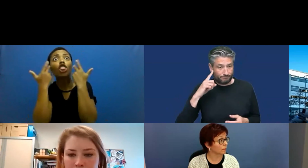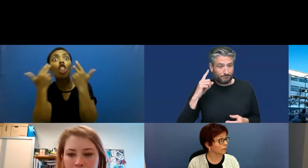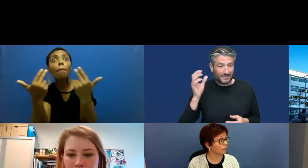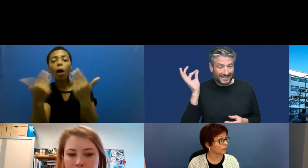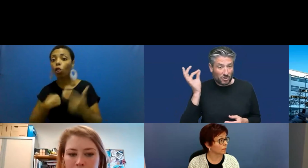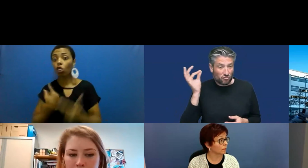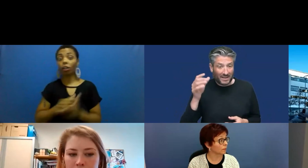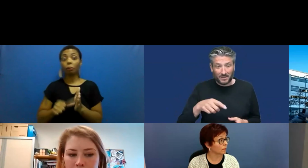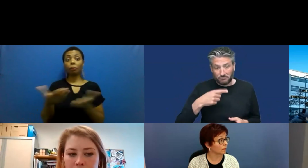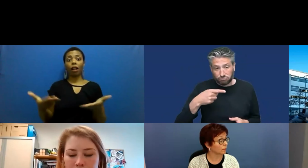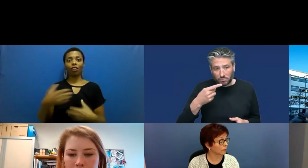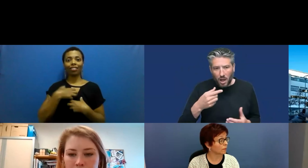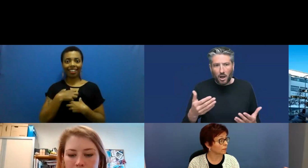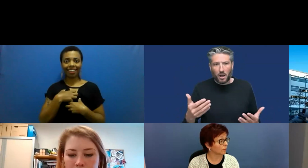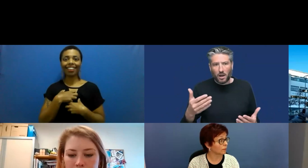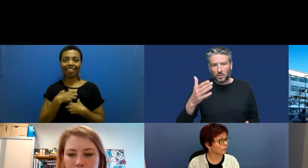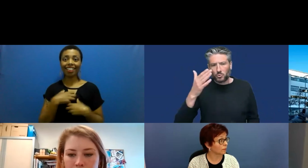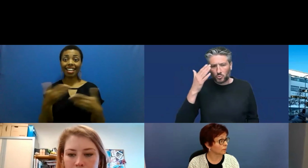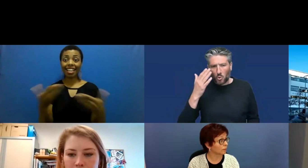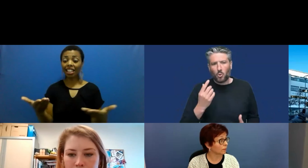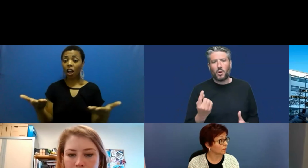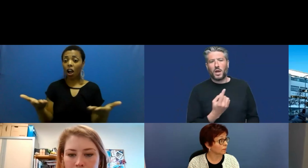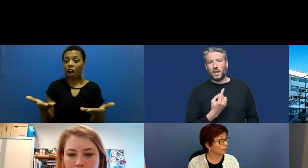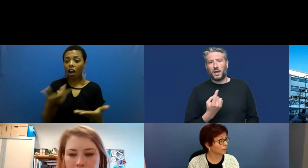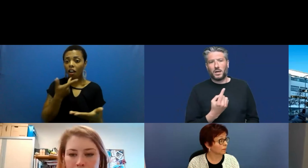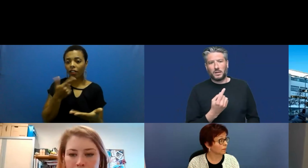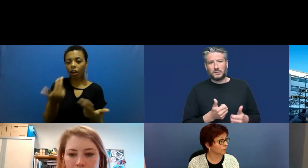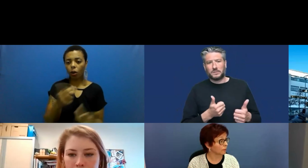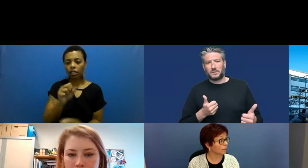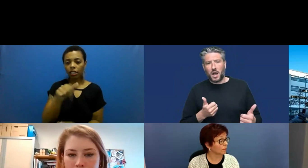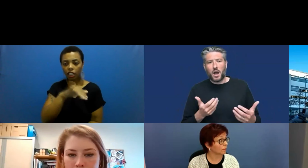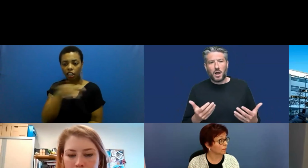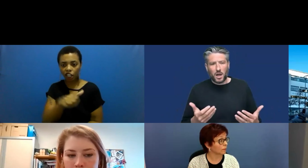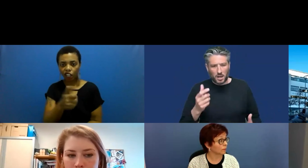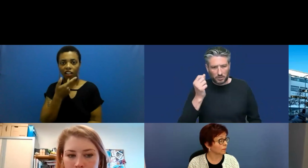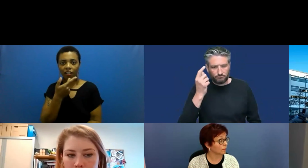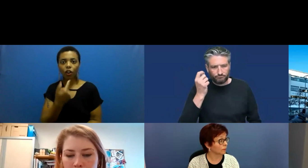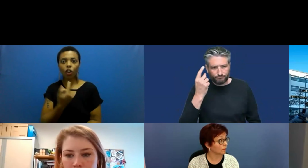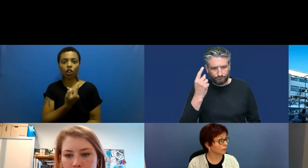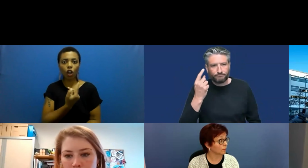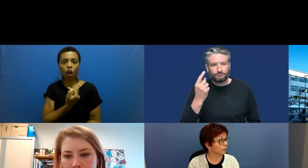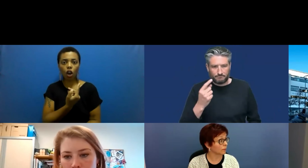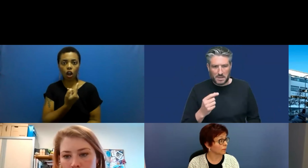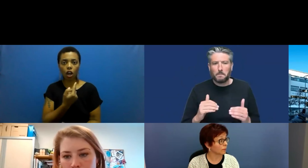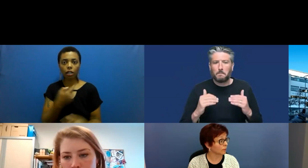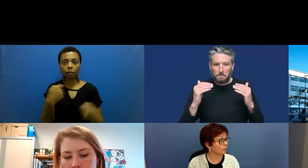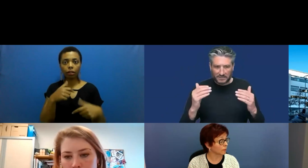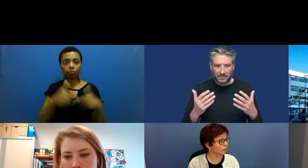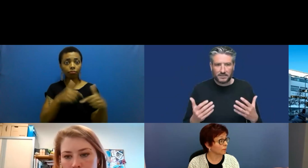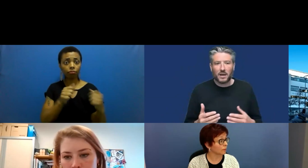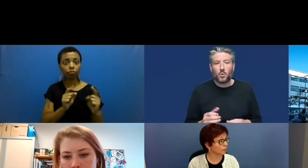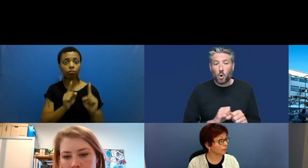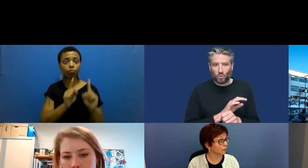this is the right moment, and I do agree with Sanja, the need of working together to advocate for this